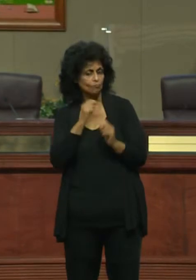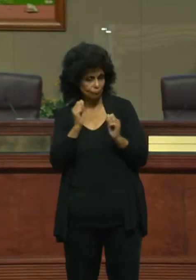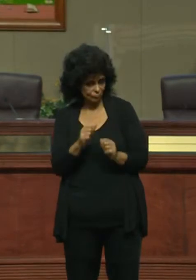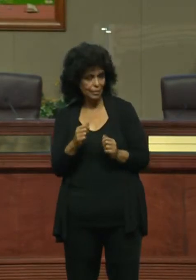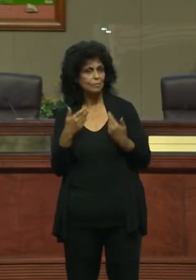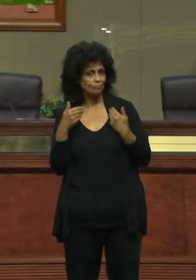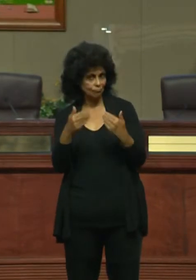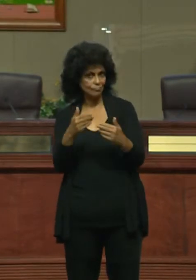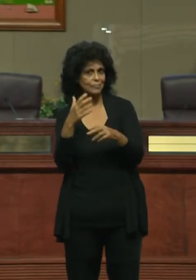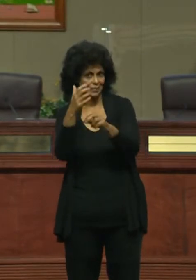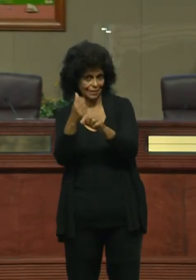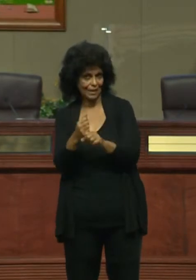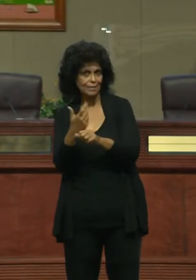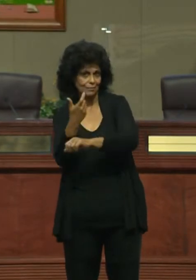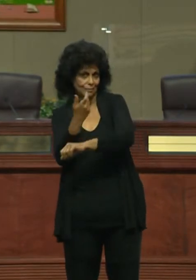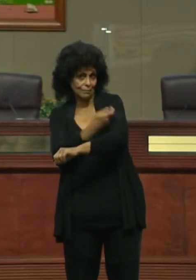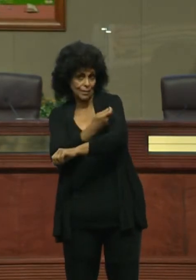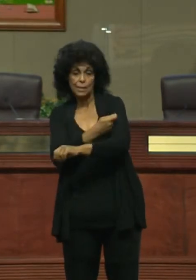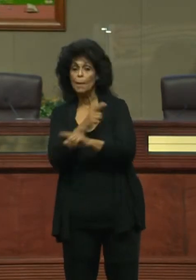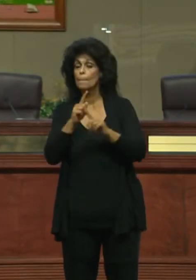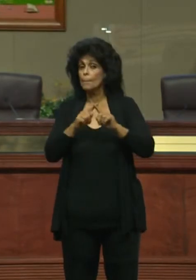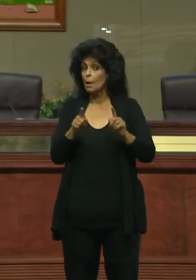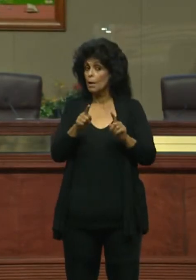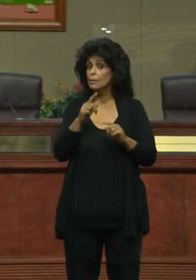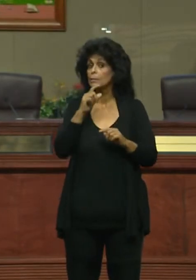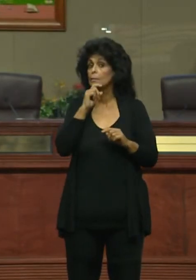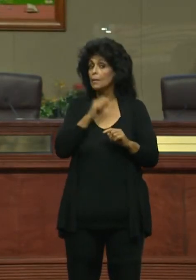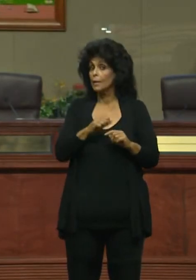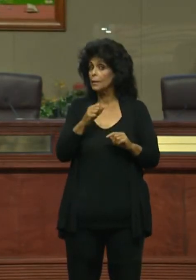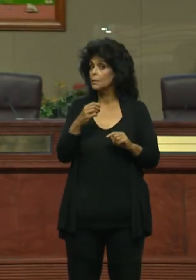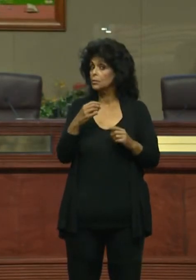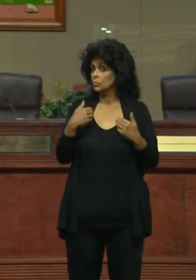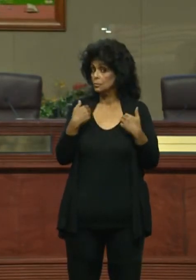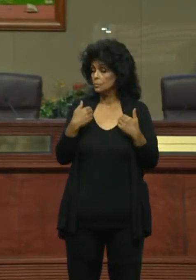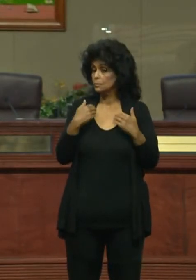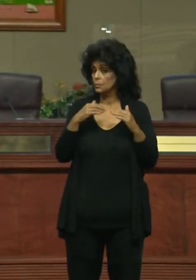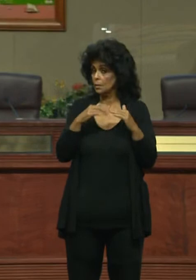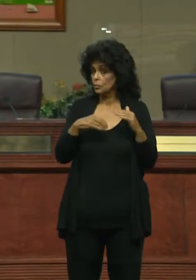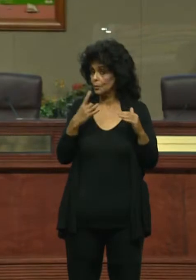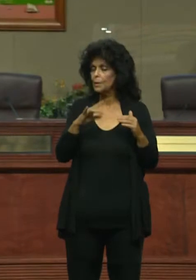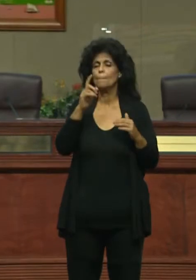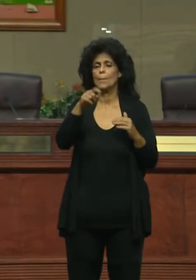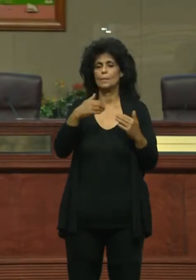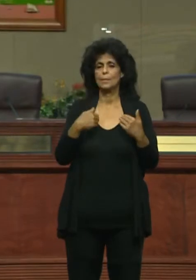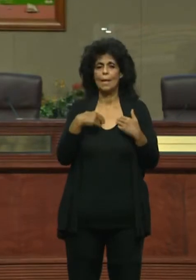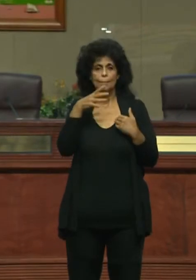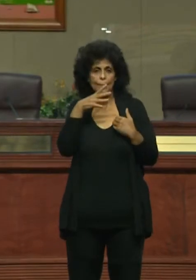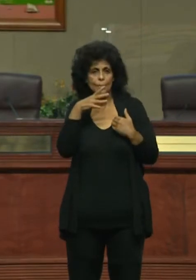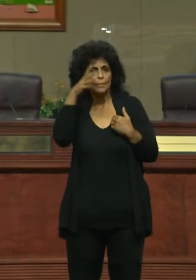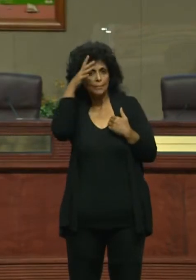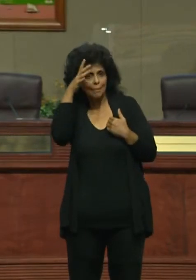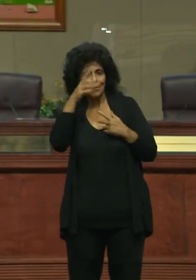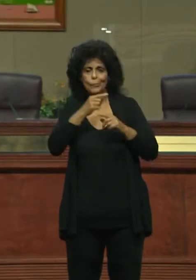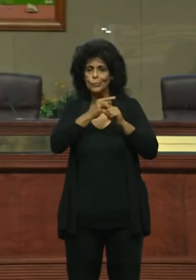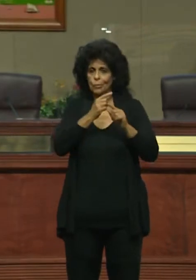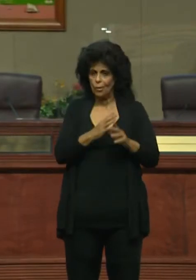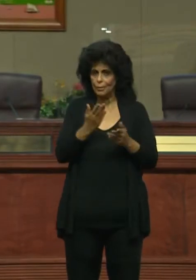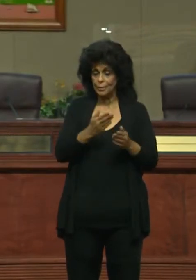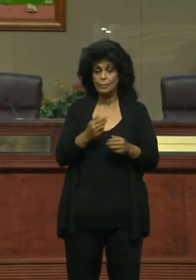have parental consent and have a parent or legal guardian with them at the time of vaccination. Again, the site is